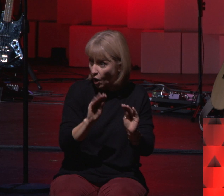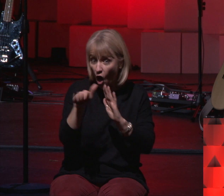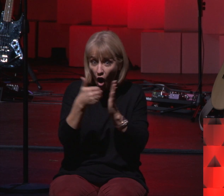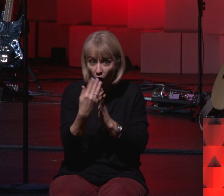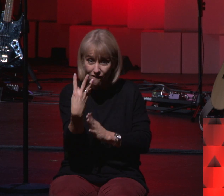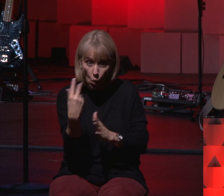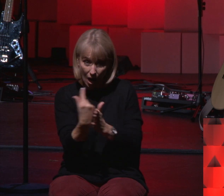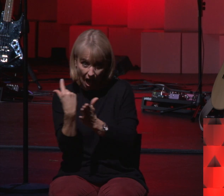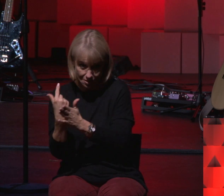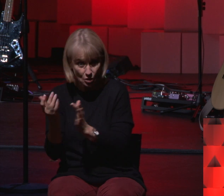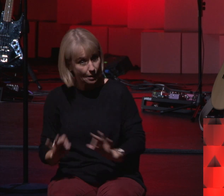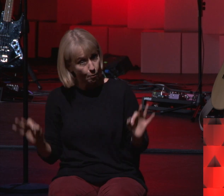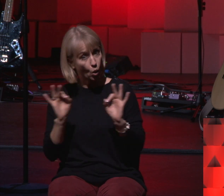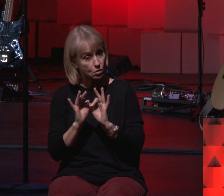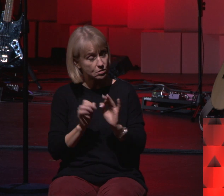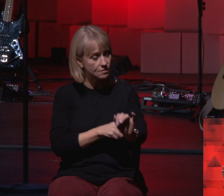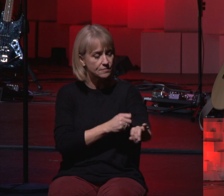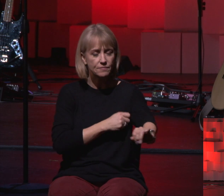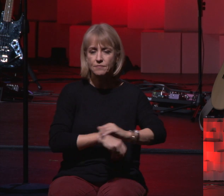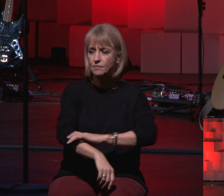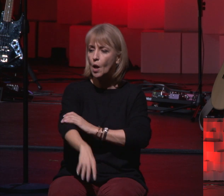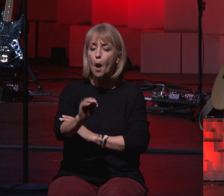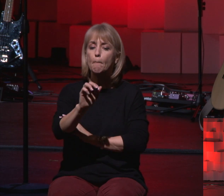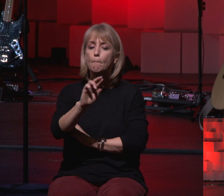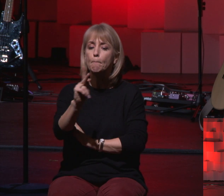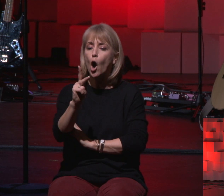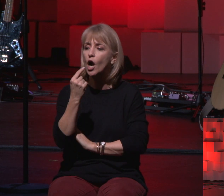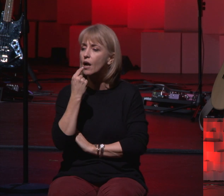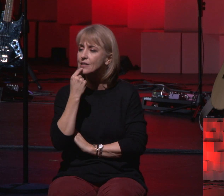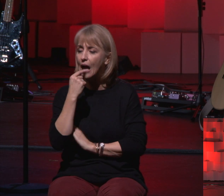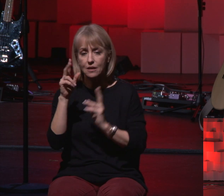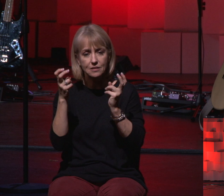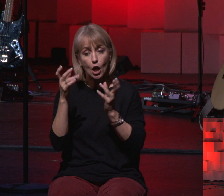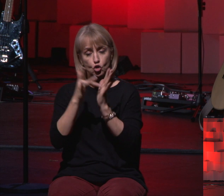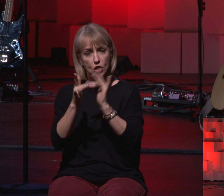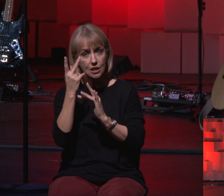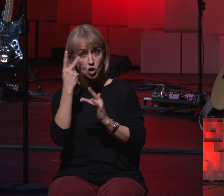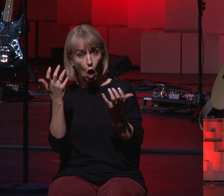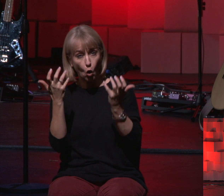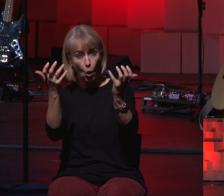Mark chapter 6, verse 34, says, when Jesus landed and saw the crowd, he had what?